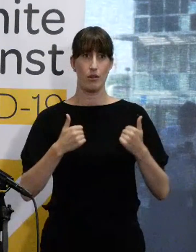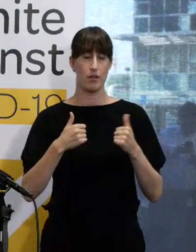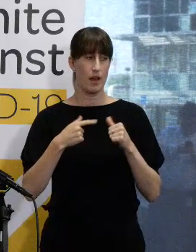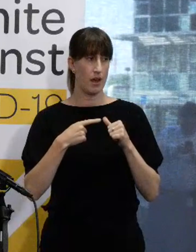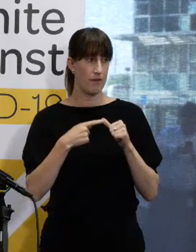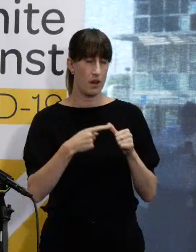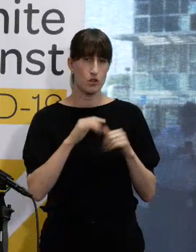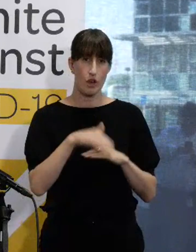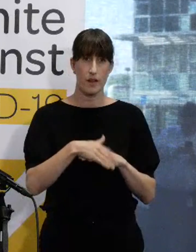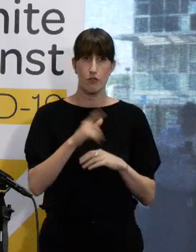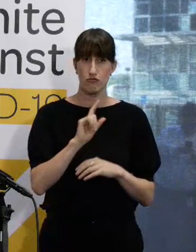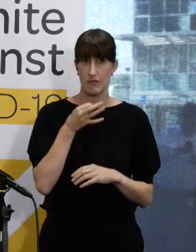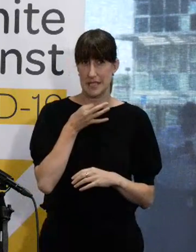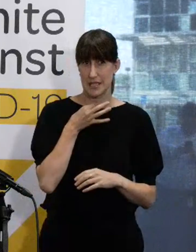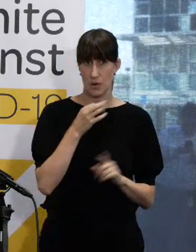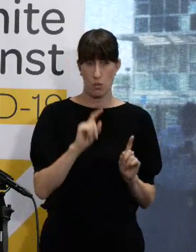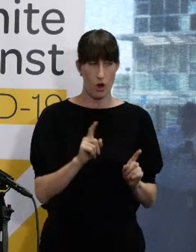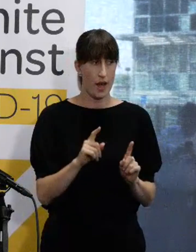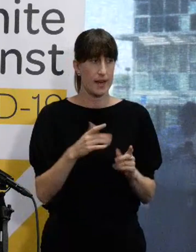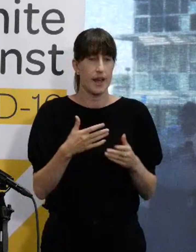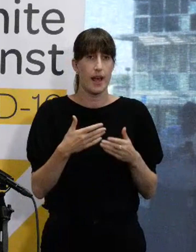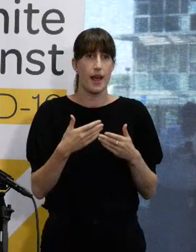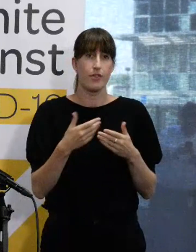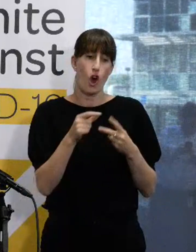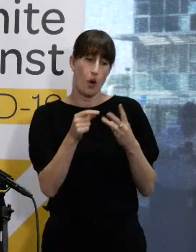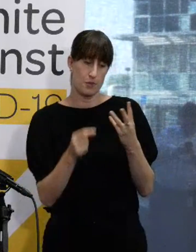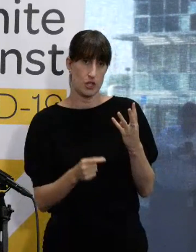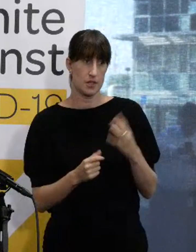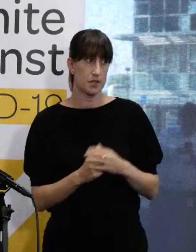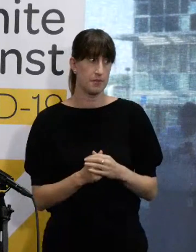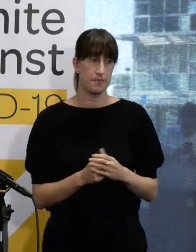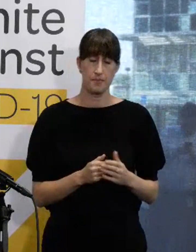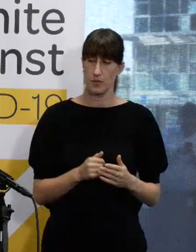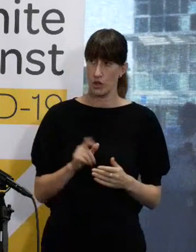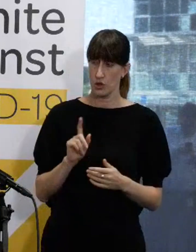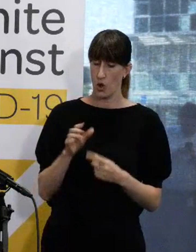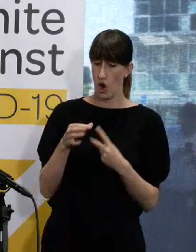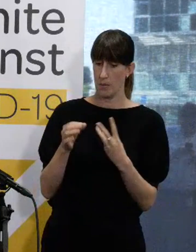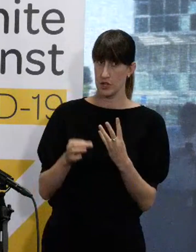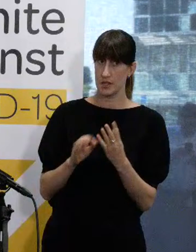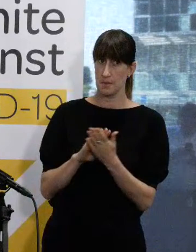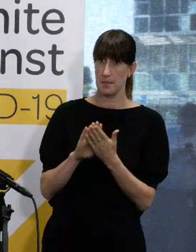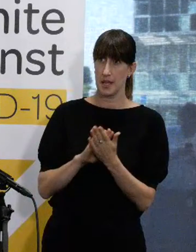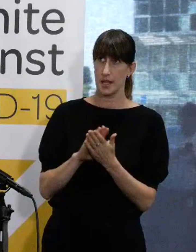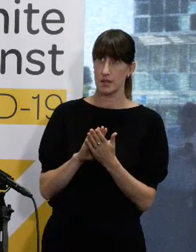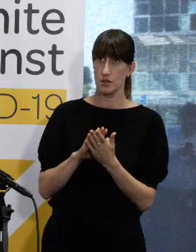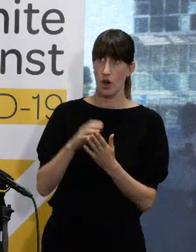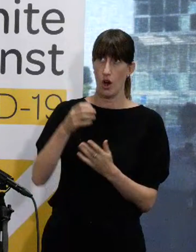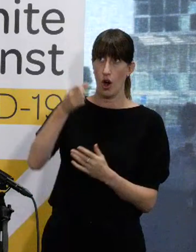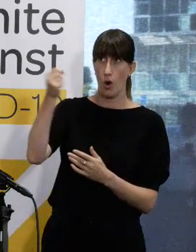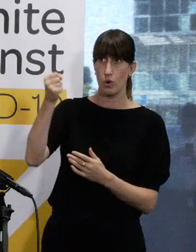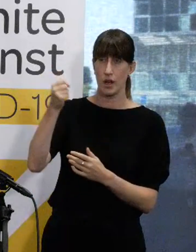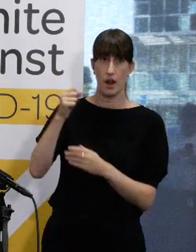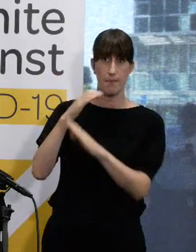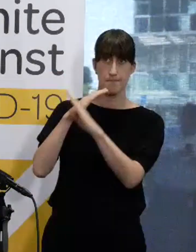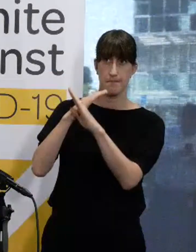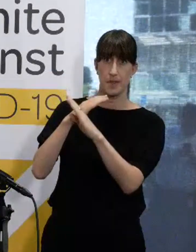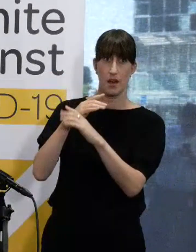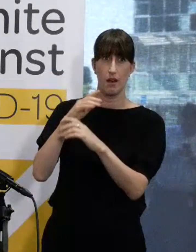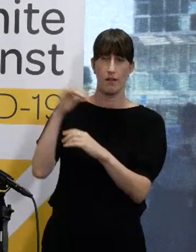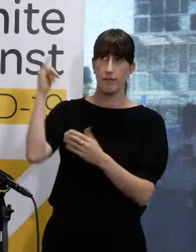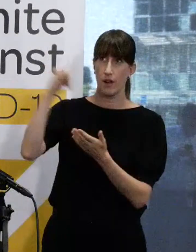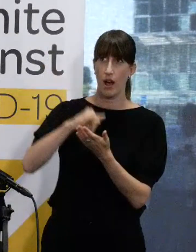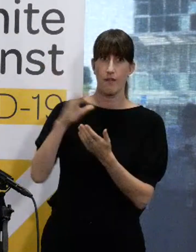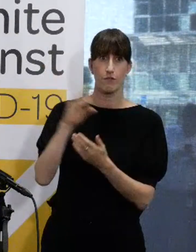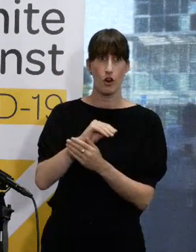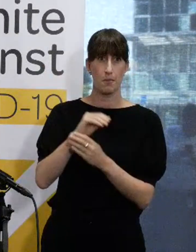therefore what options might be about how you could reduce that risk. Included in those options, is halting the flights, halting the entry into the country for